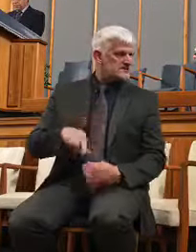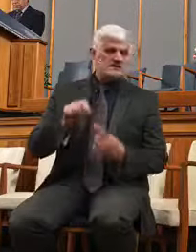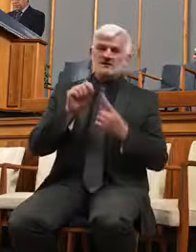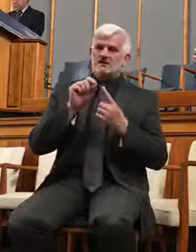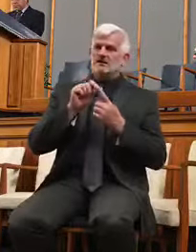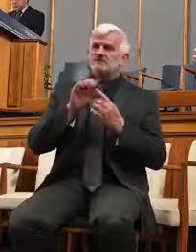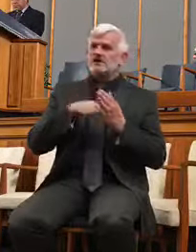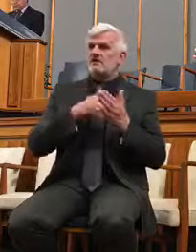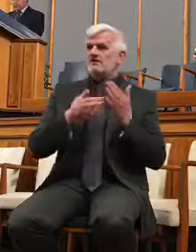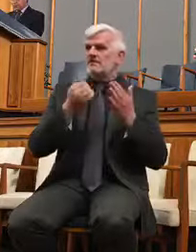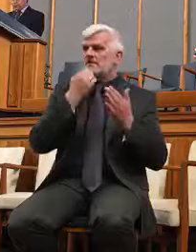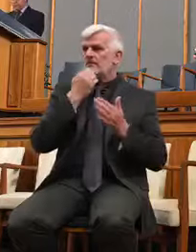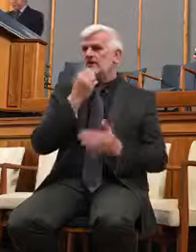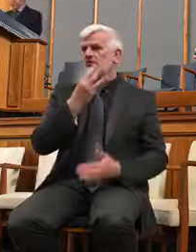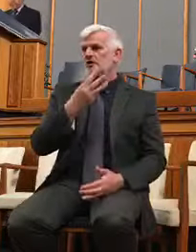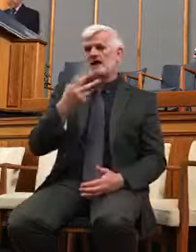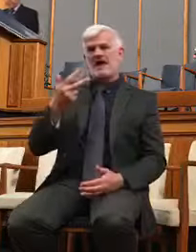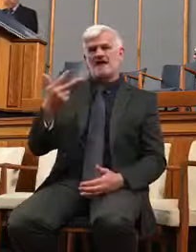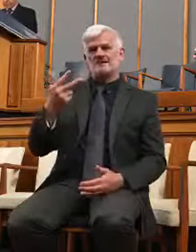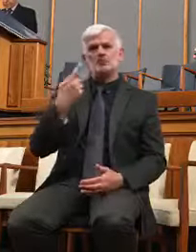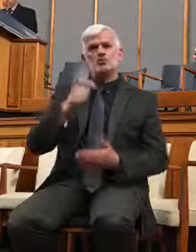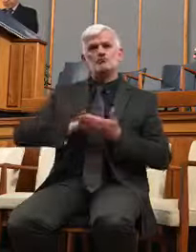38 and Psalm 38.